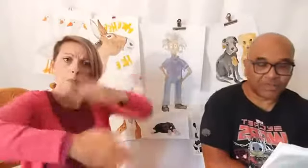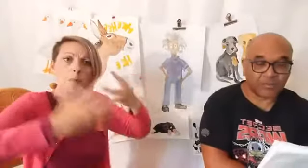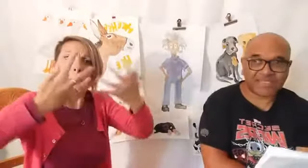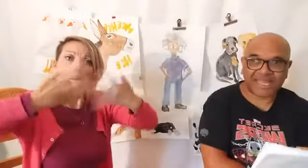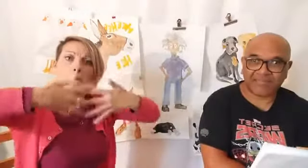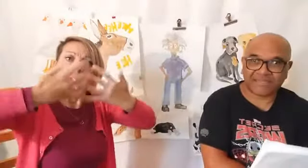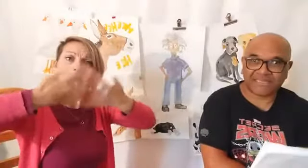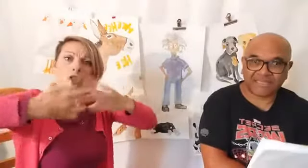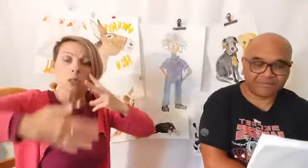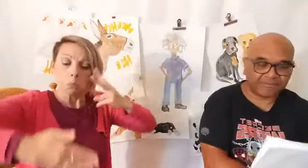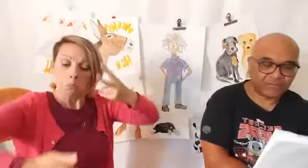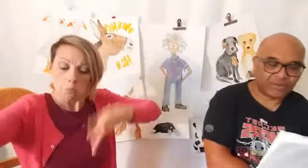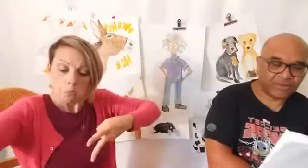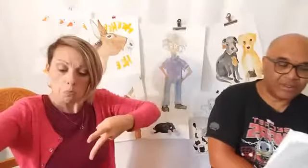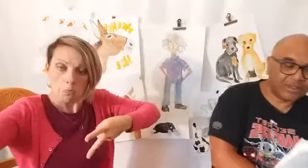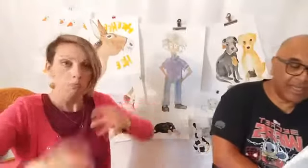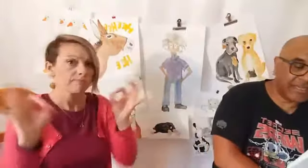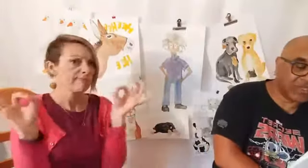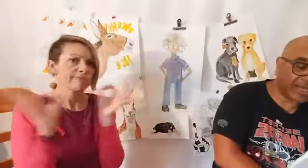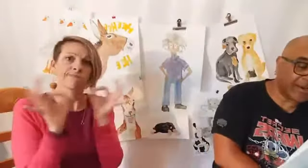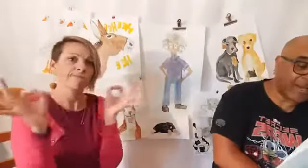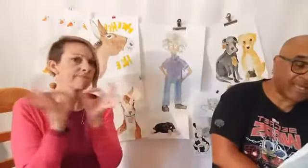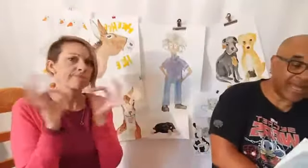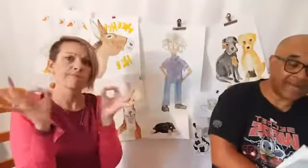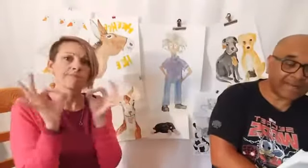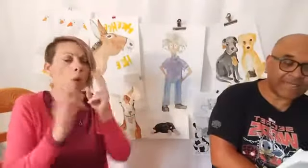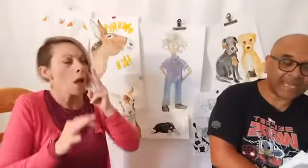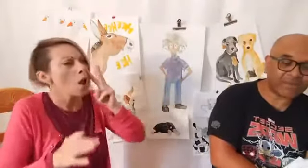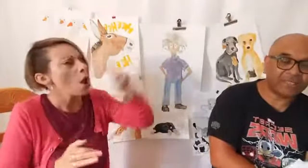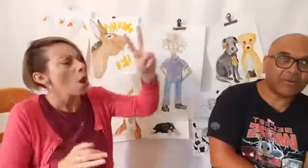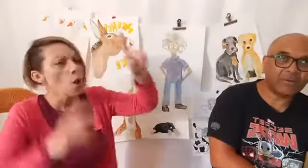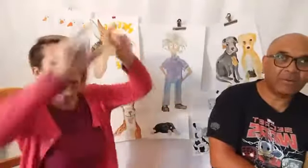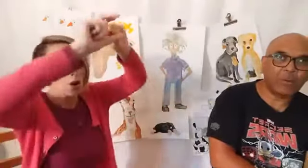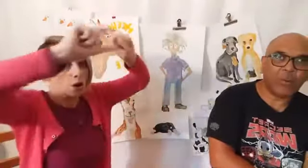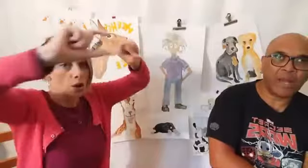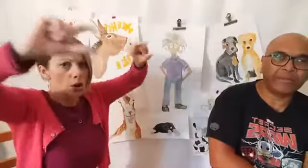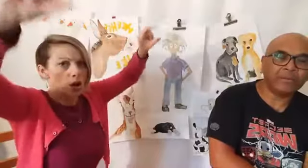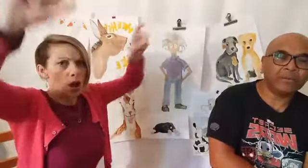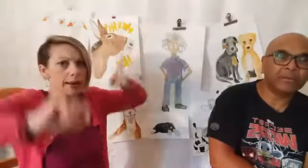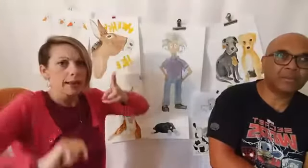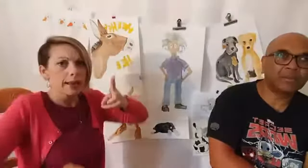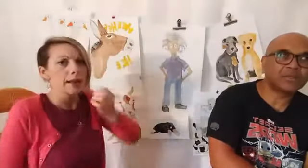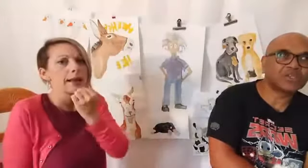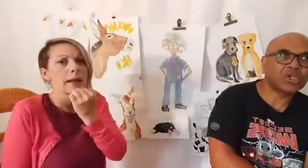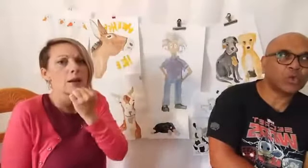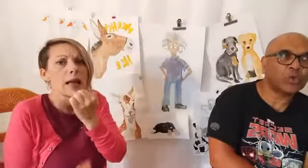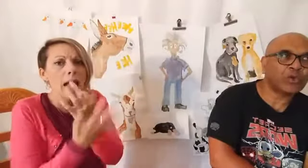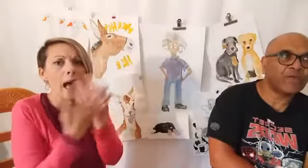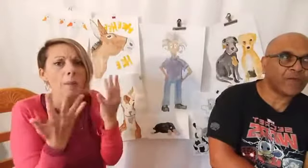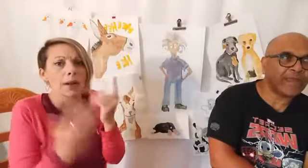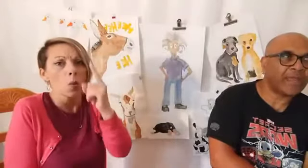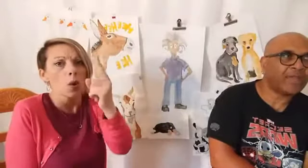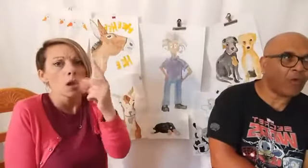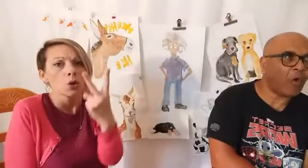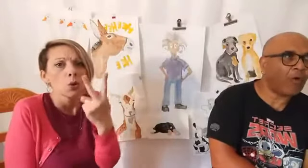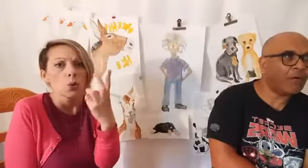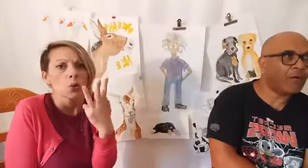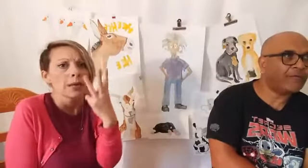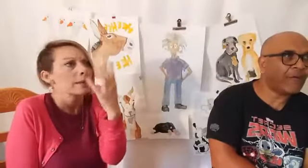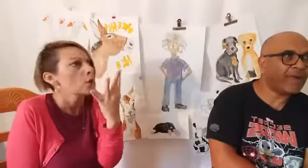It was empty. He checked the line again and counted 1, 2, 3,